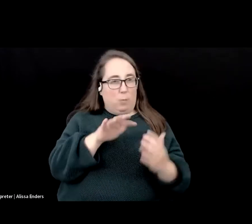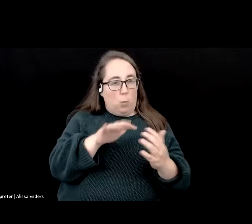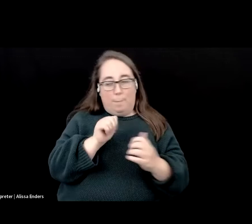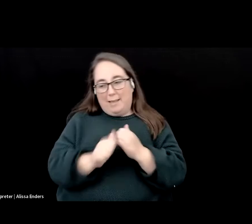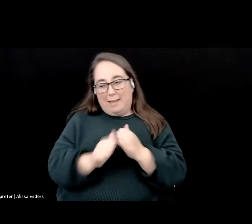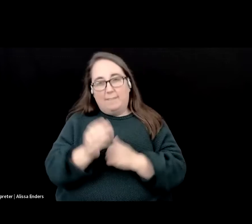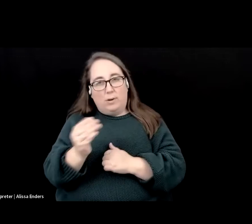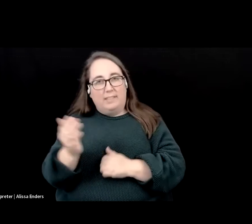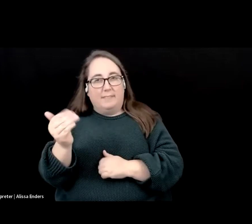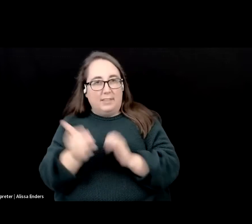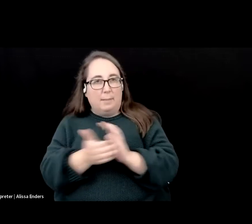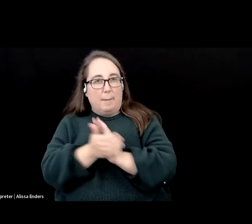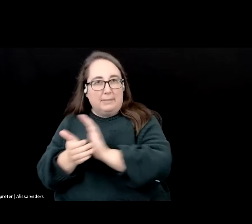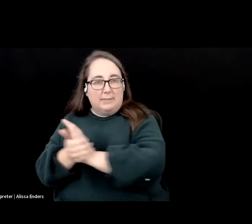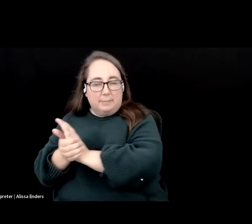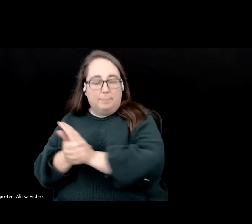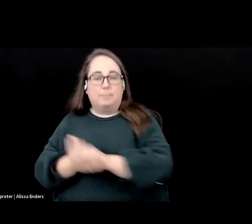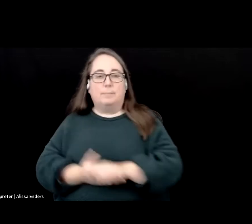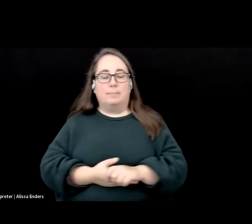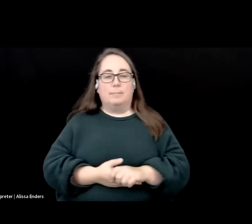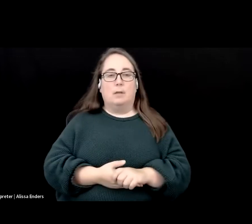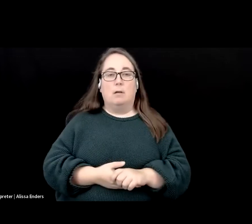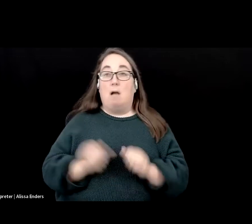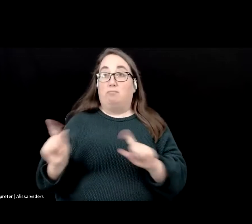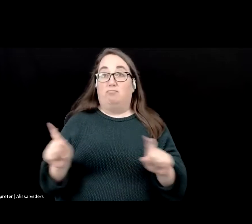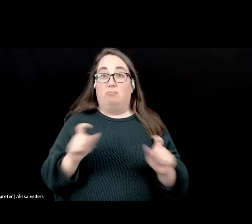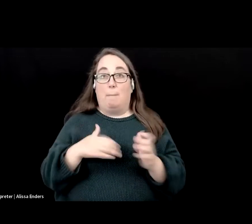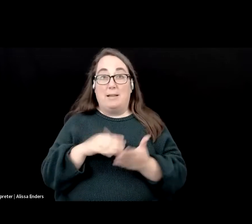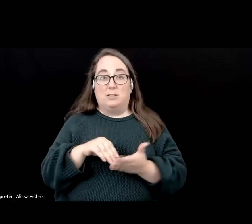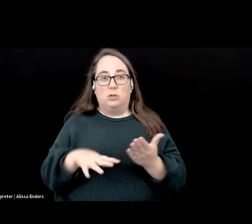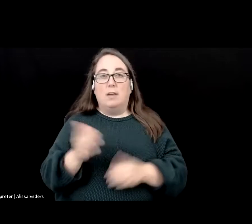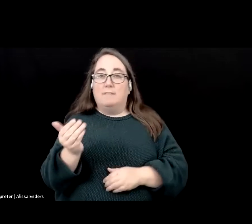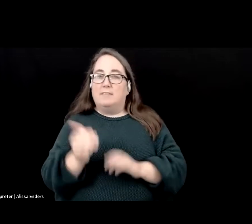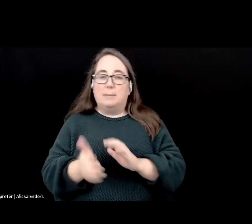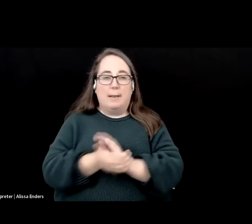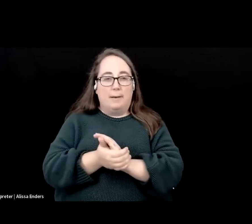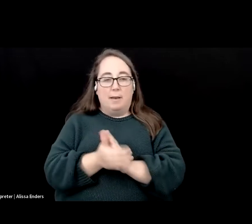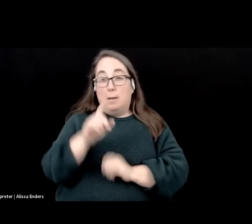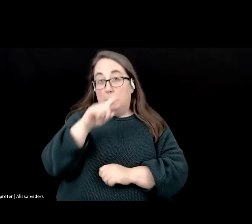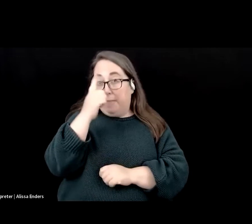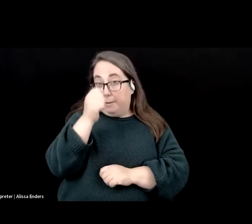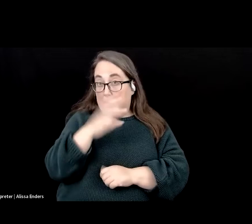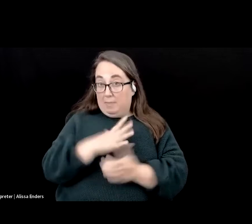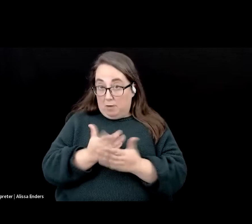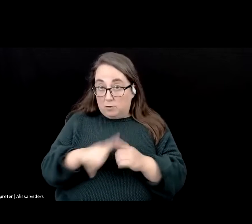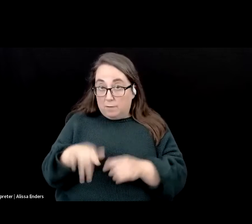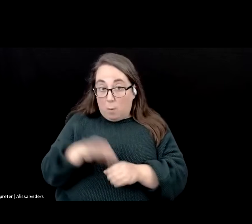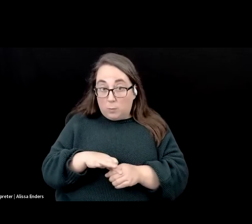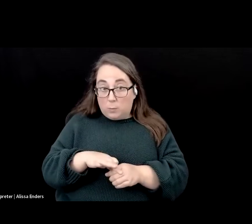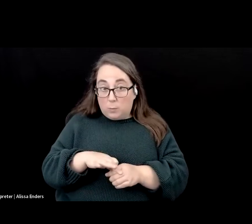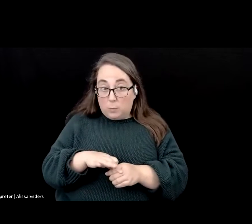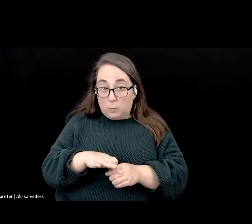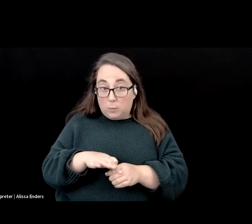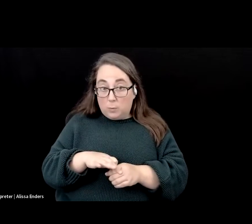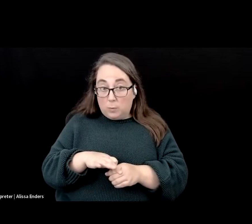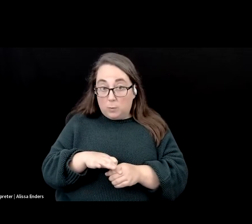and 15th Amendments. I always ask my students, so the 15th Amendment, gives Black men the right to vote. Then I always ask, were